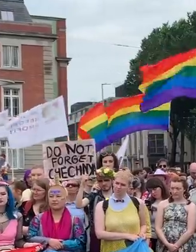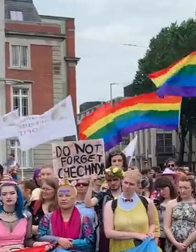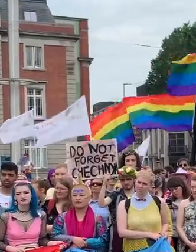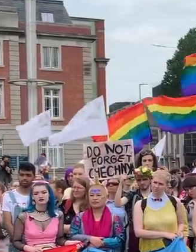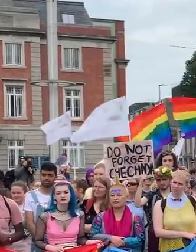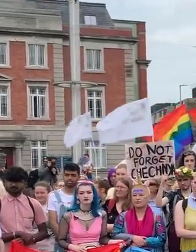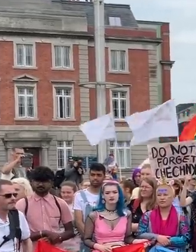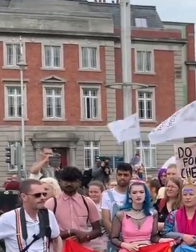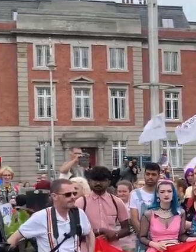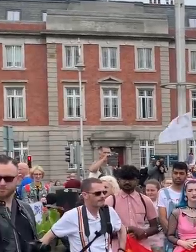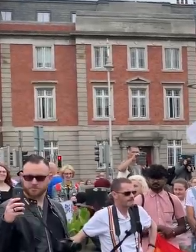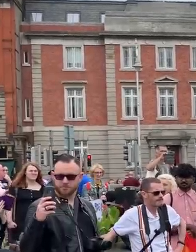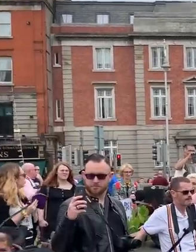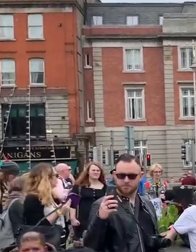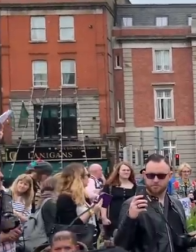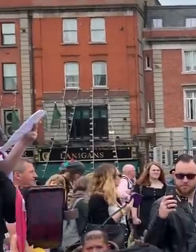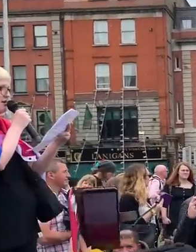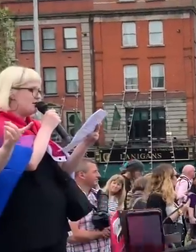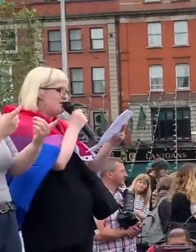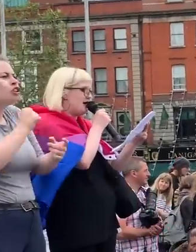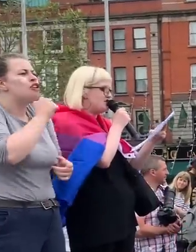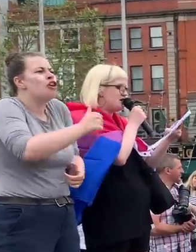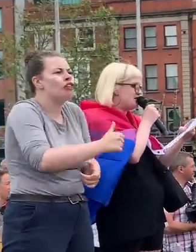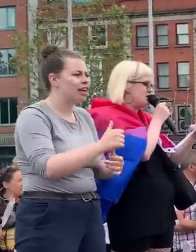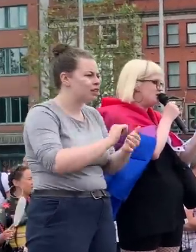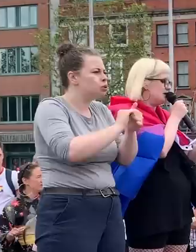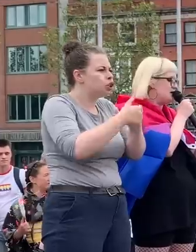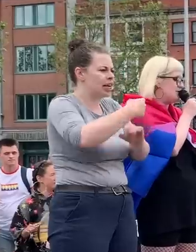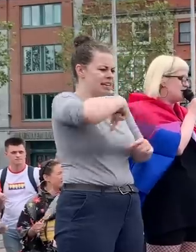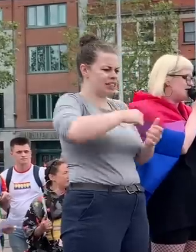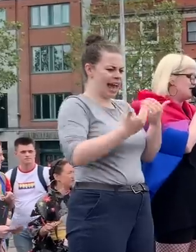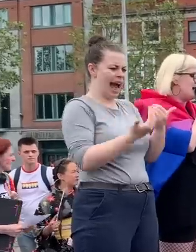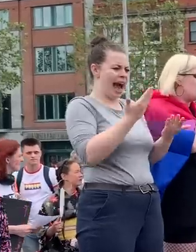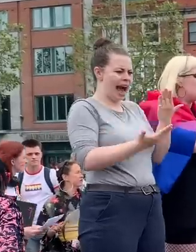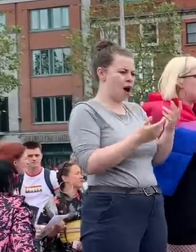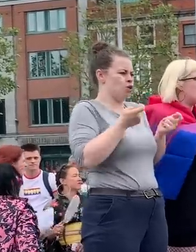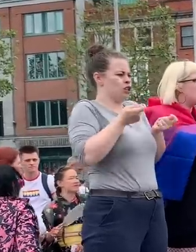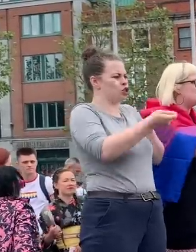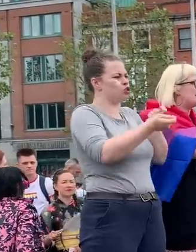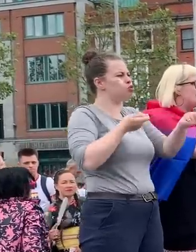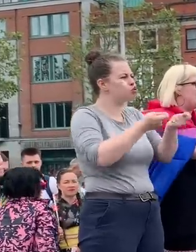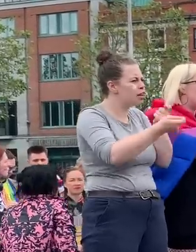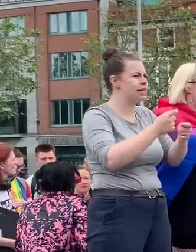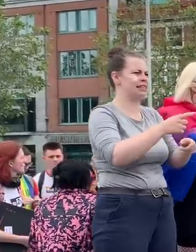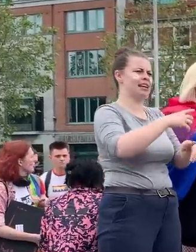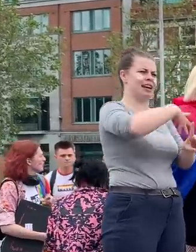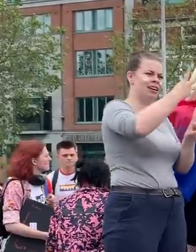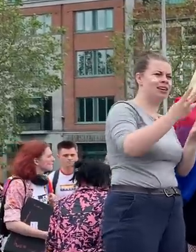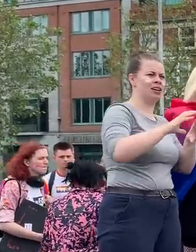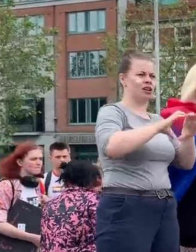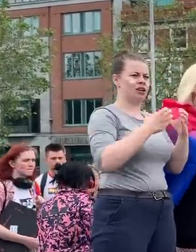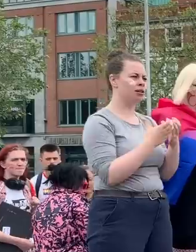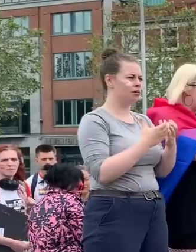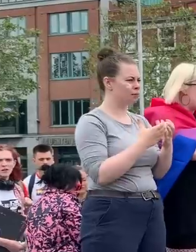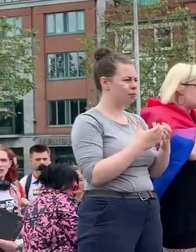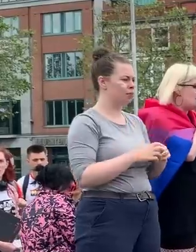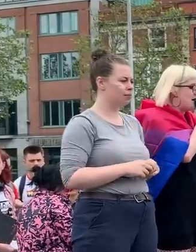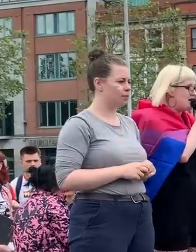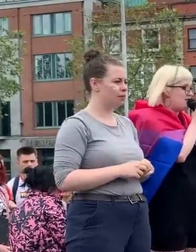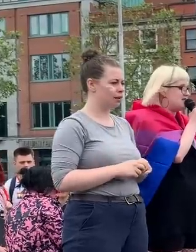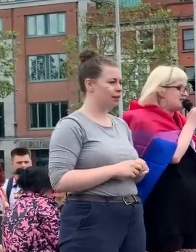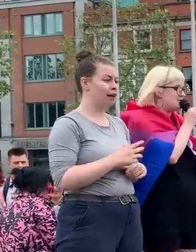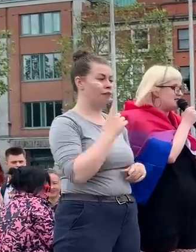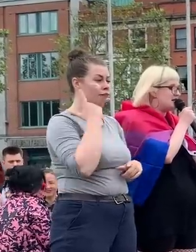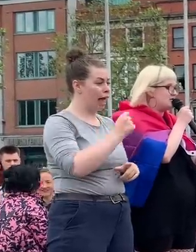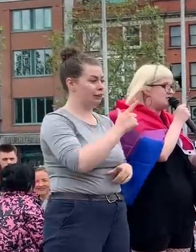is unacceptable, and they have done little to change their unjust treatment of the LGBTQ plus people since they ignored the murder of Declan Flynn nearly 40 years ago. It's a